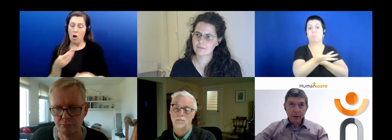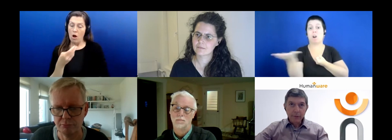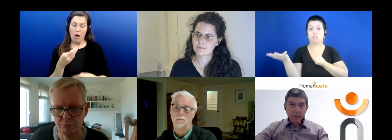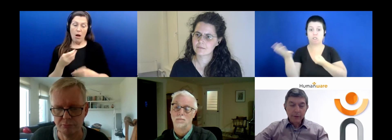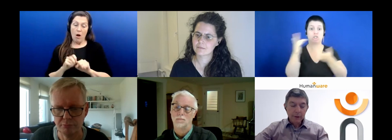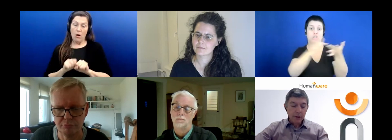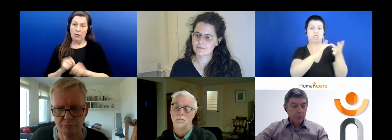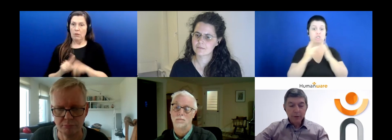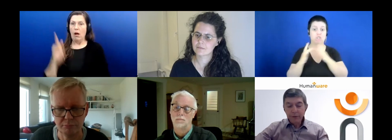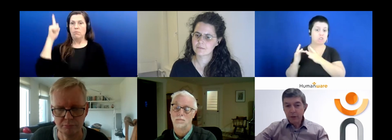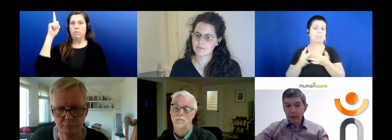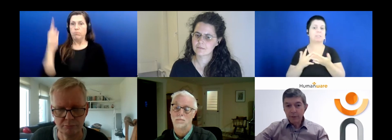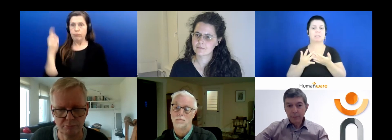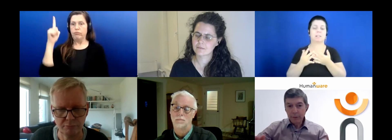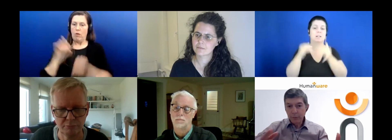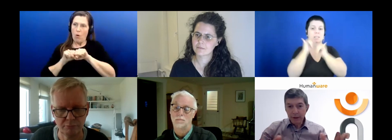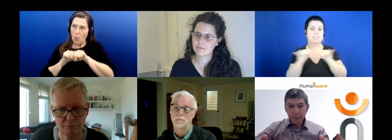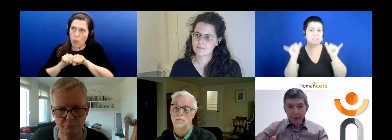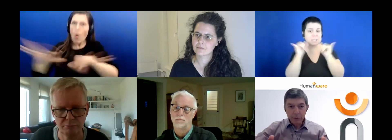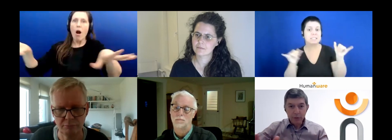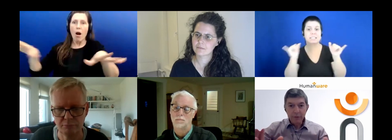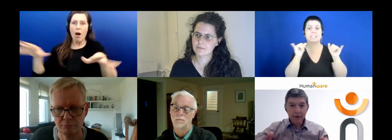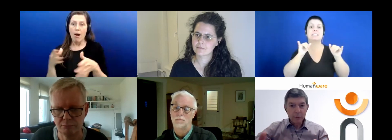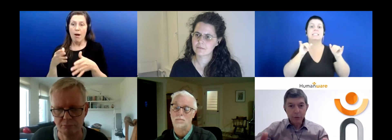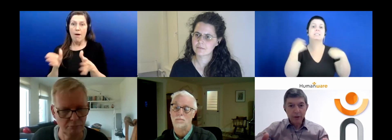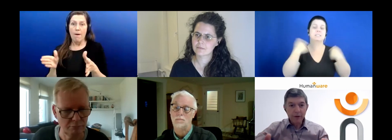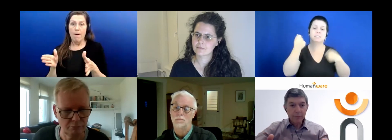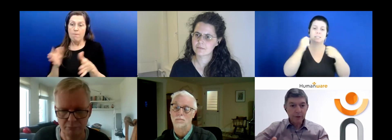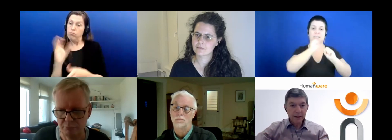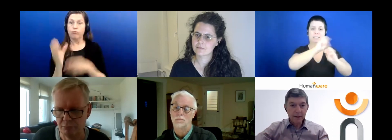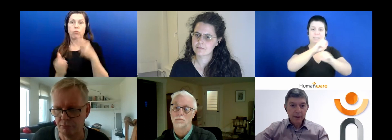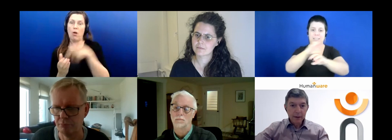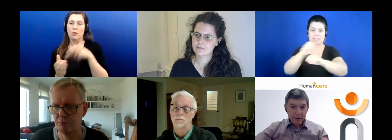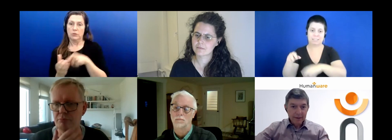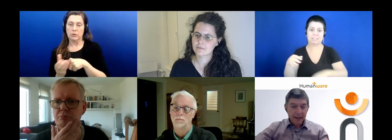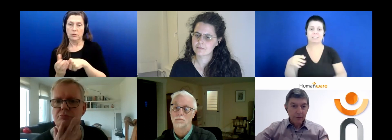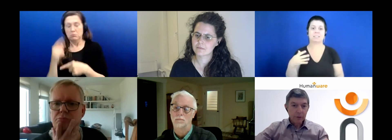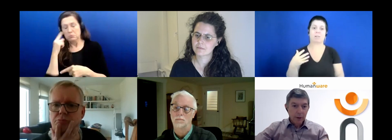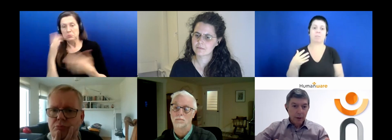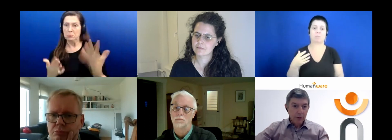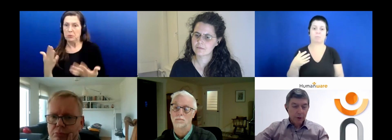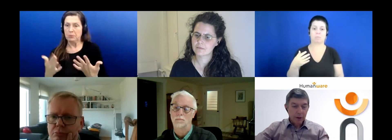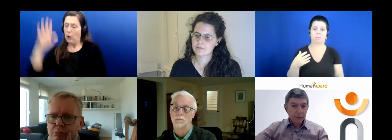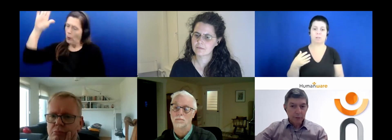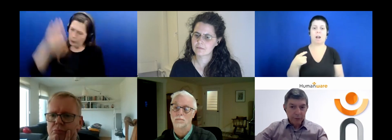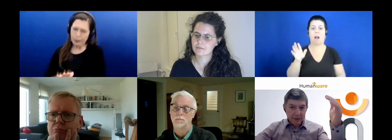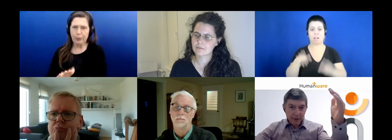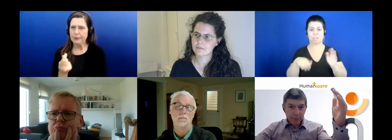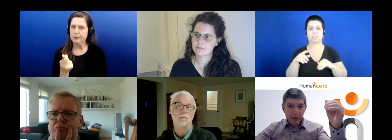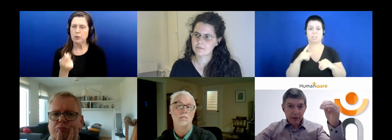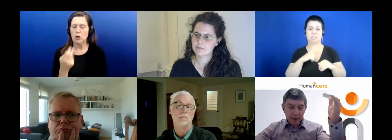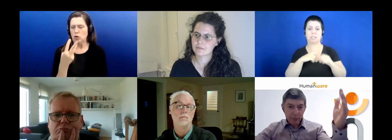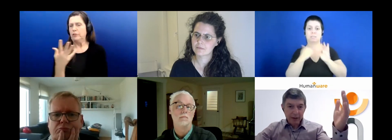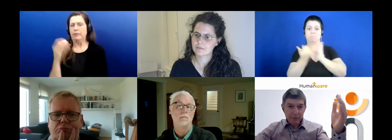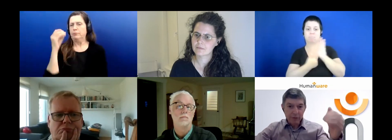And you will figure out, we give about 25 to 35% discount on the product. So if you